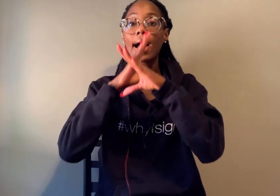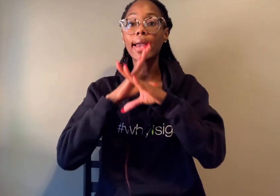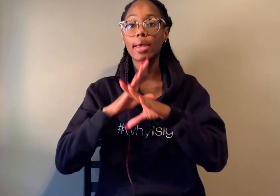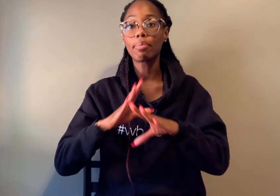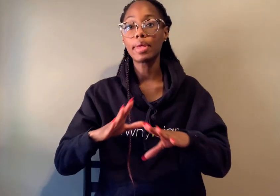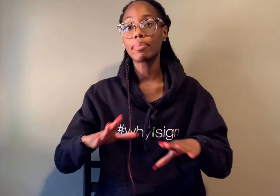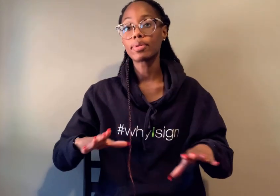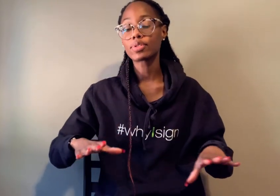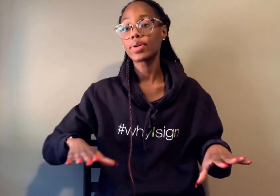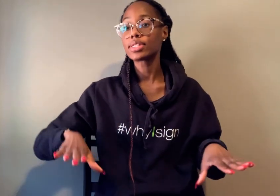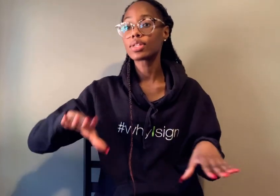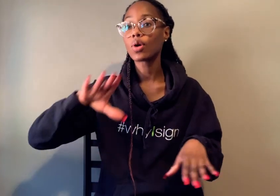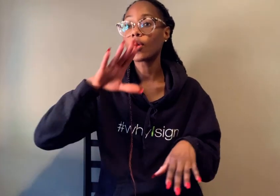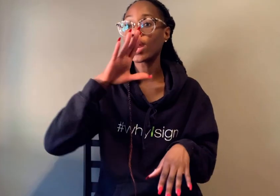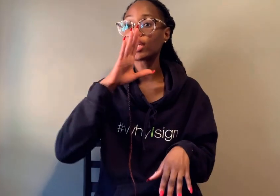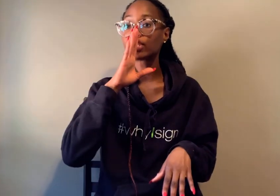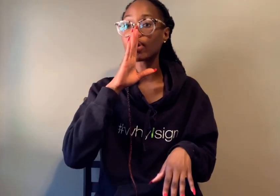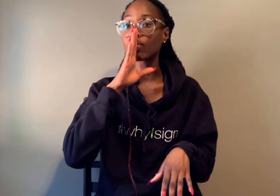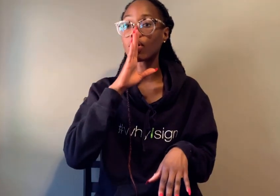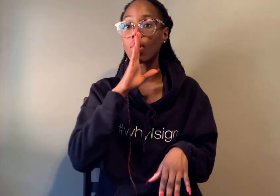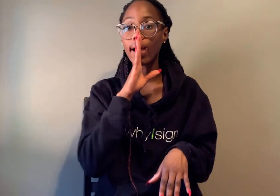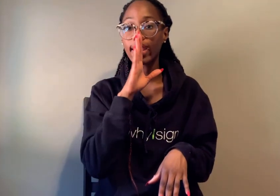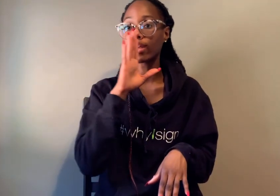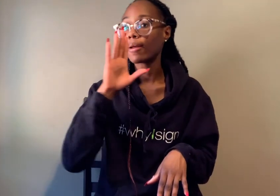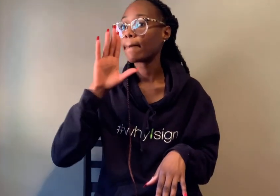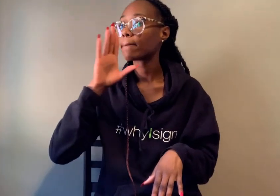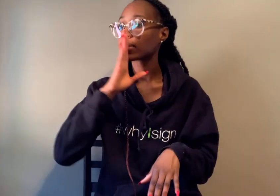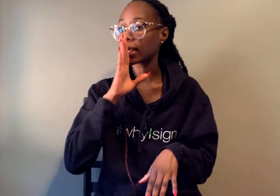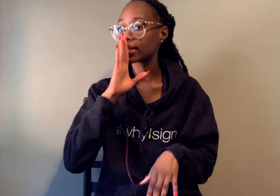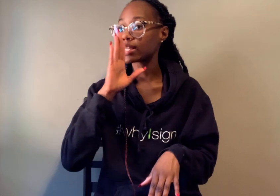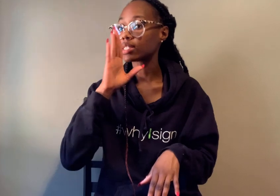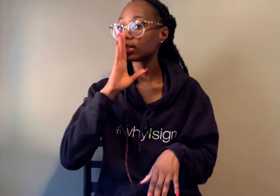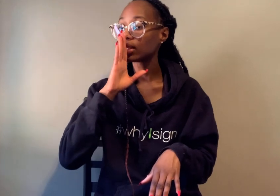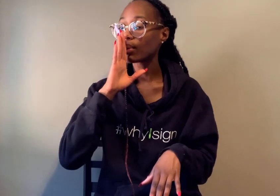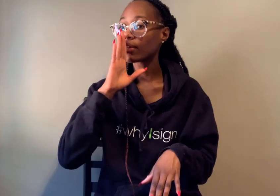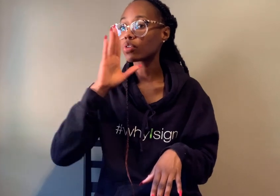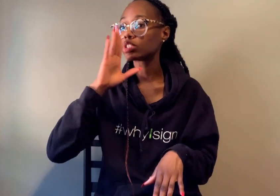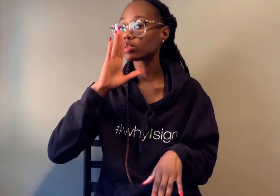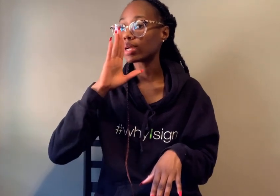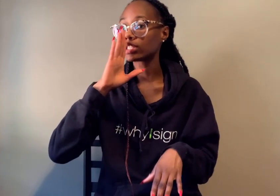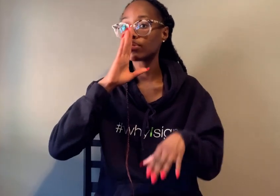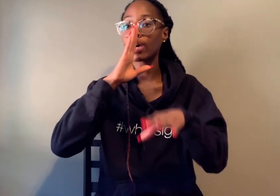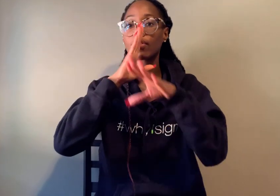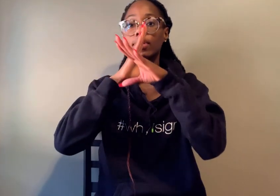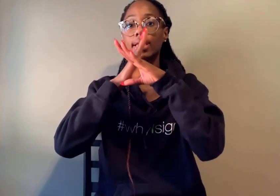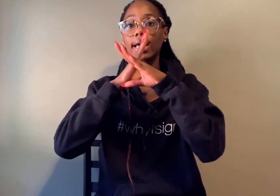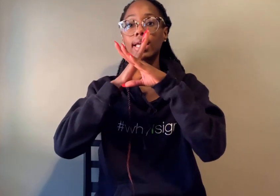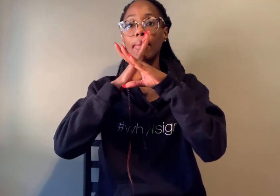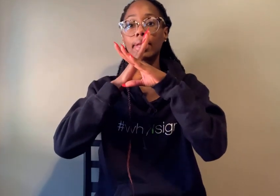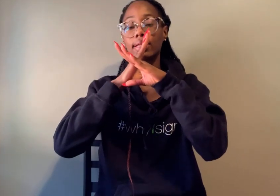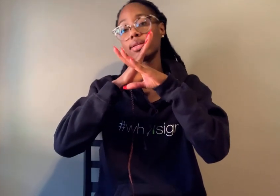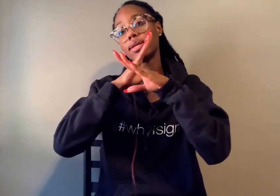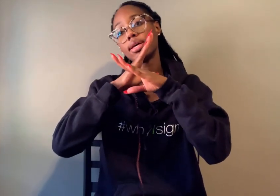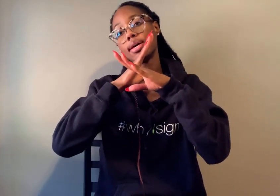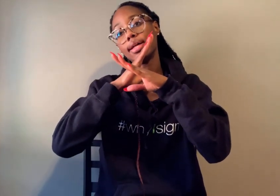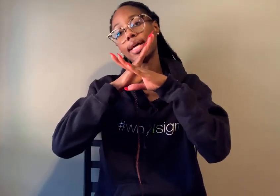Quiet, people. So it's right at your mouth, quiet. Like I said, touching your mouth or just right at your mouth. Non-dominant, like an